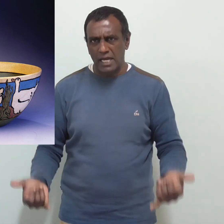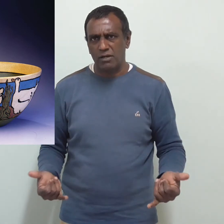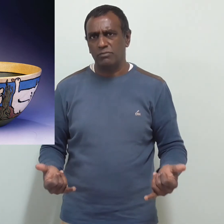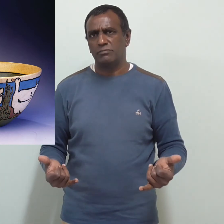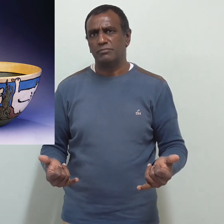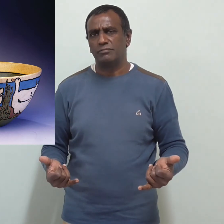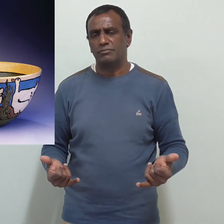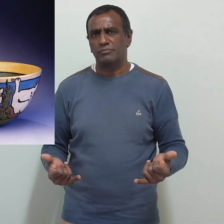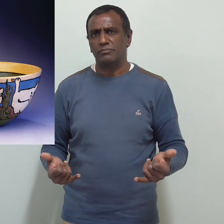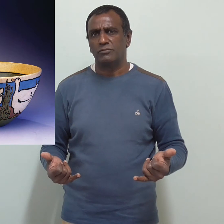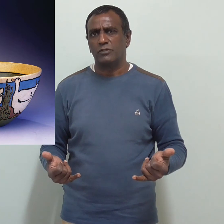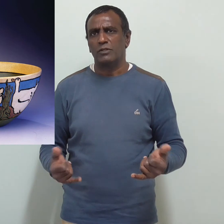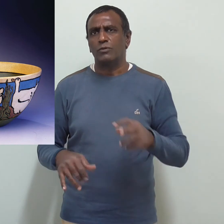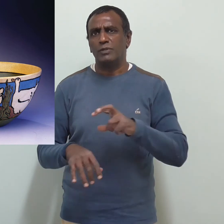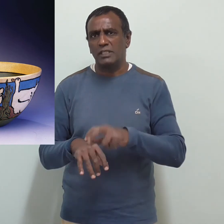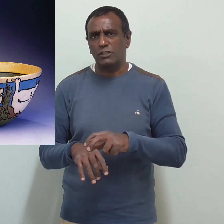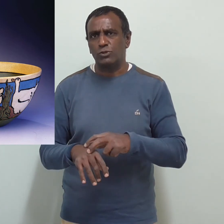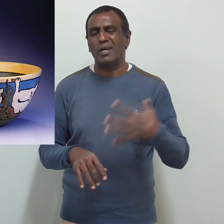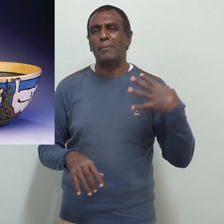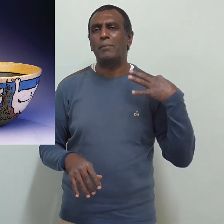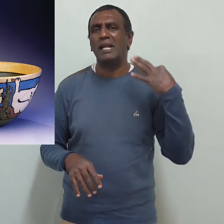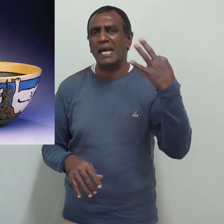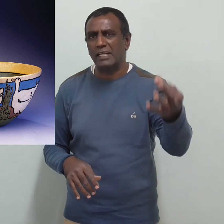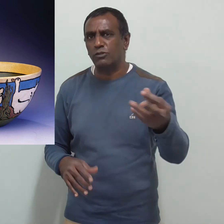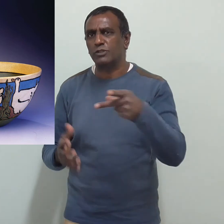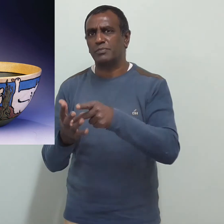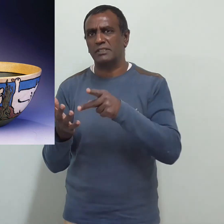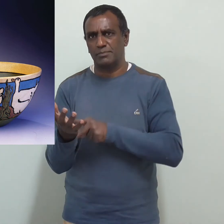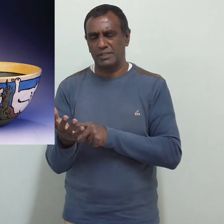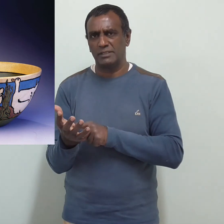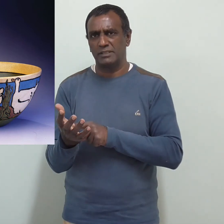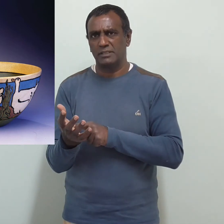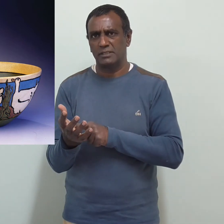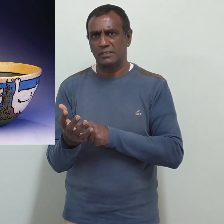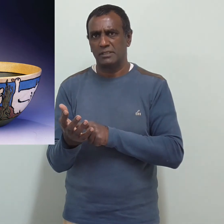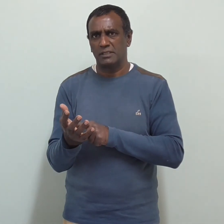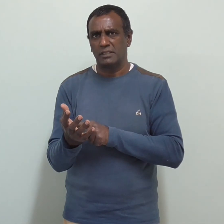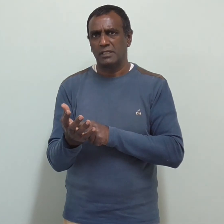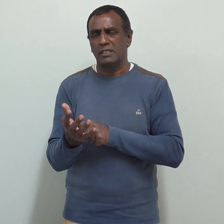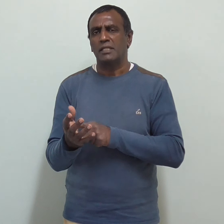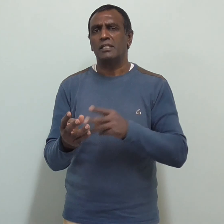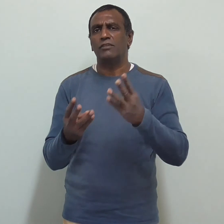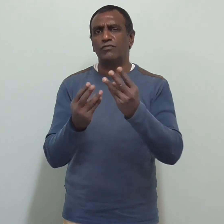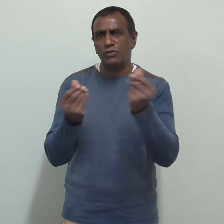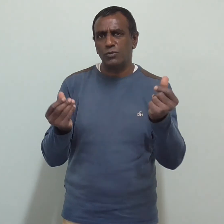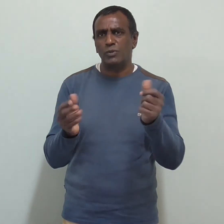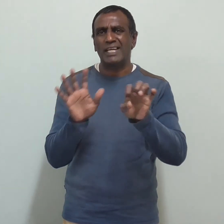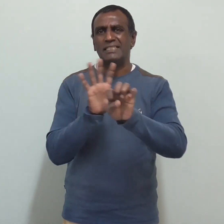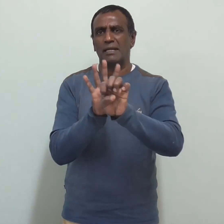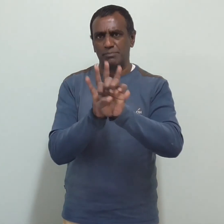Now, we need to apply those principles in the few